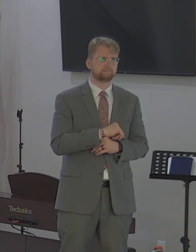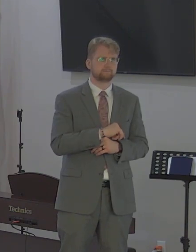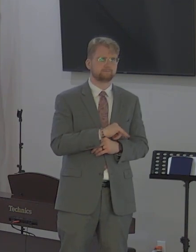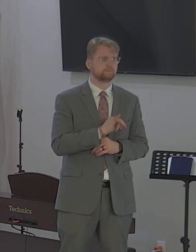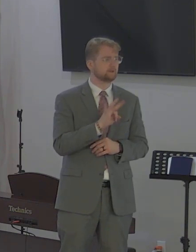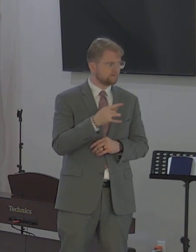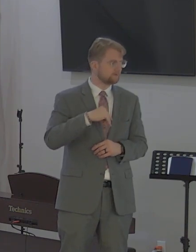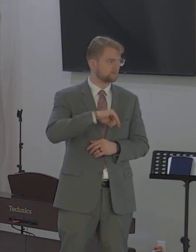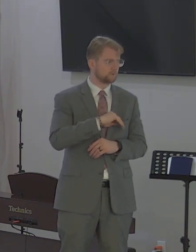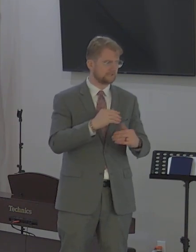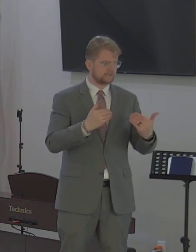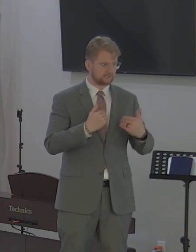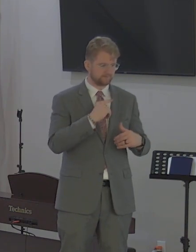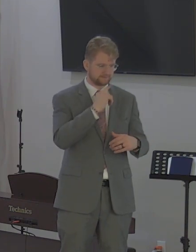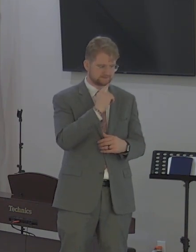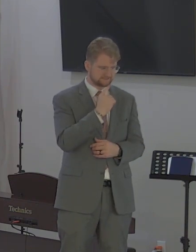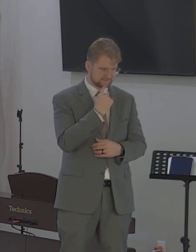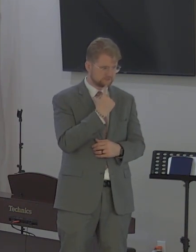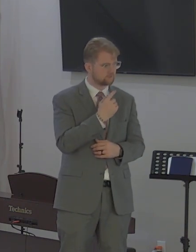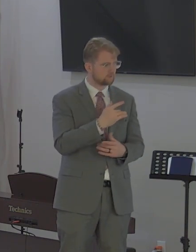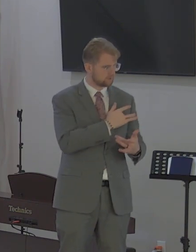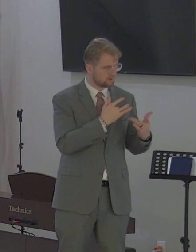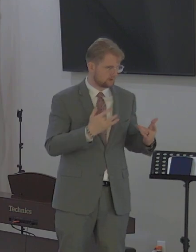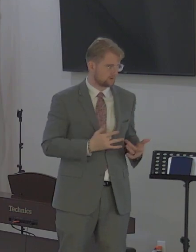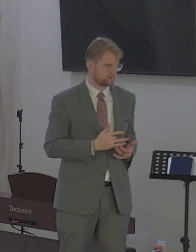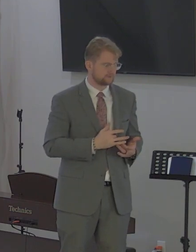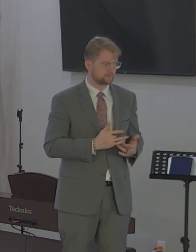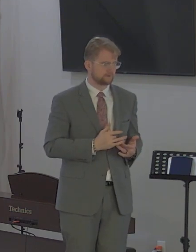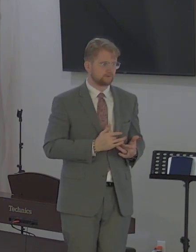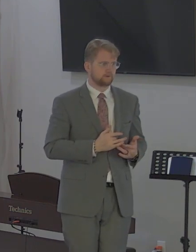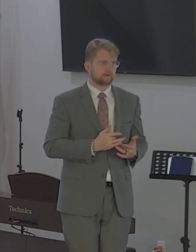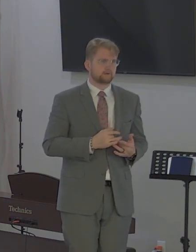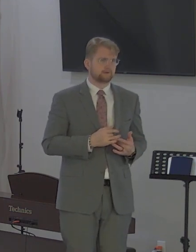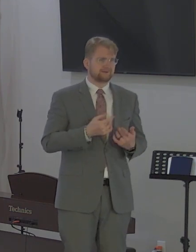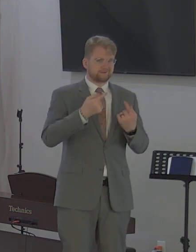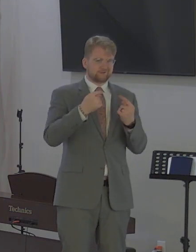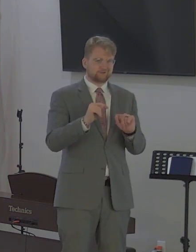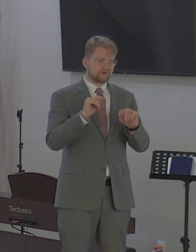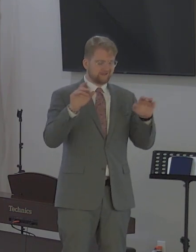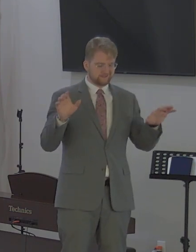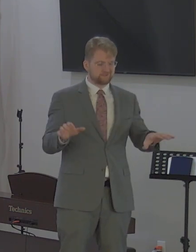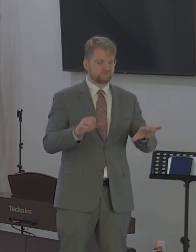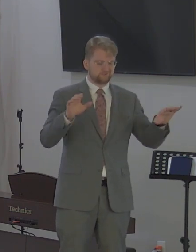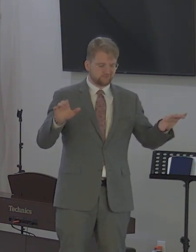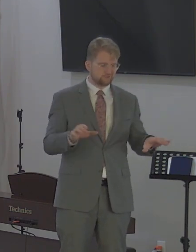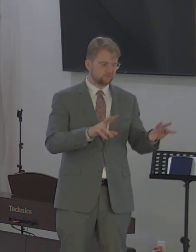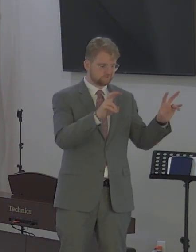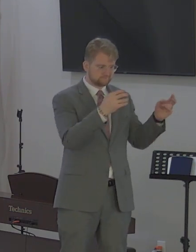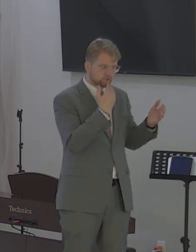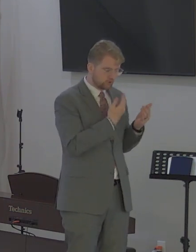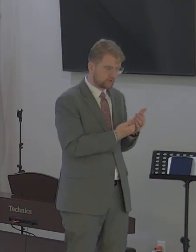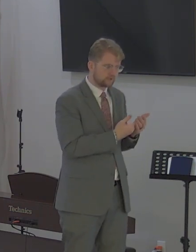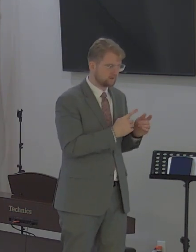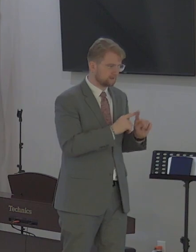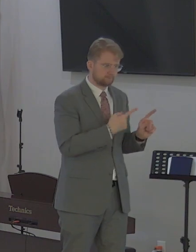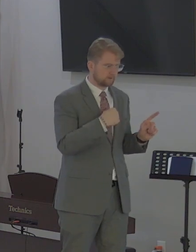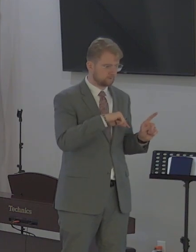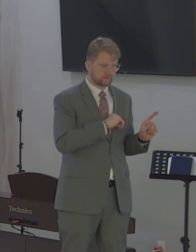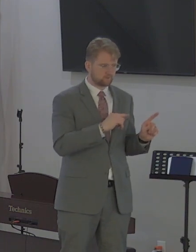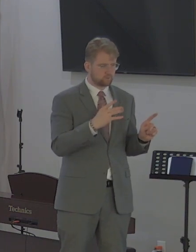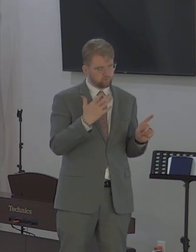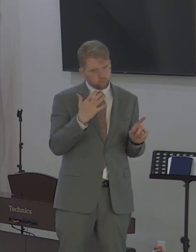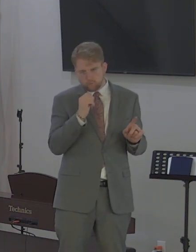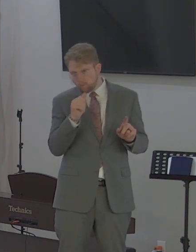if we have a sincere heart to try to do quote-unquote good, won't do it the way that God said